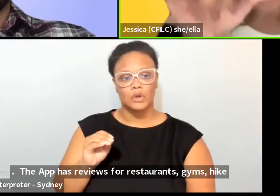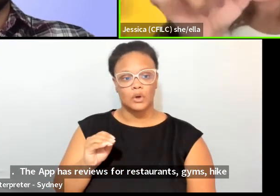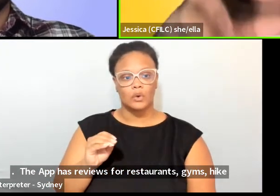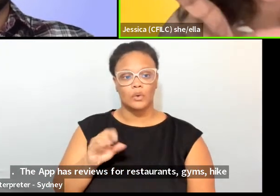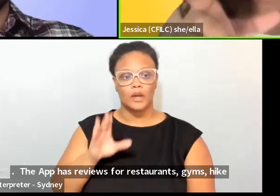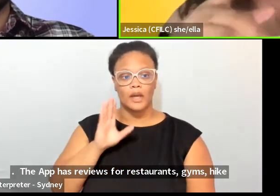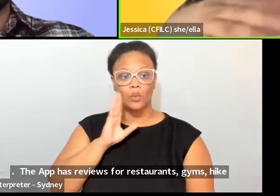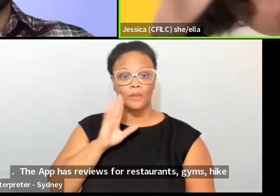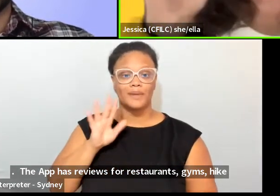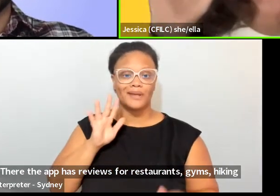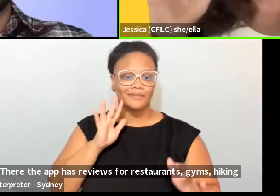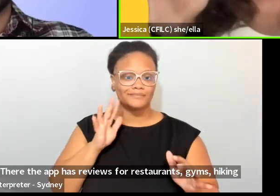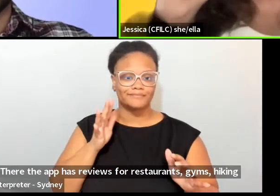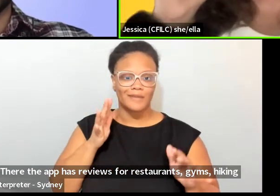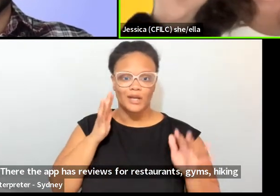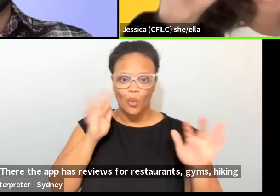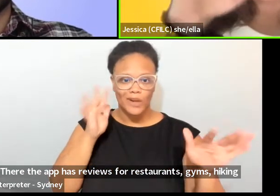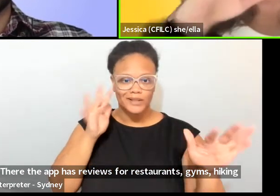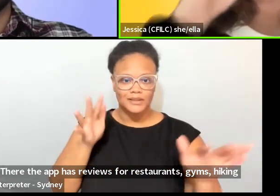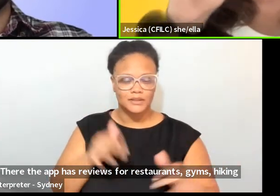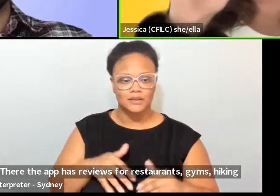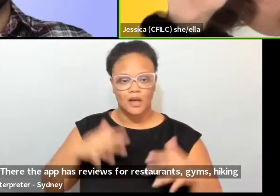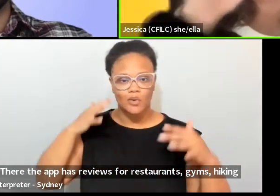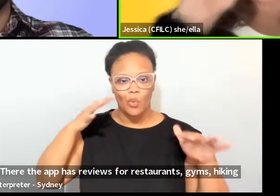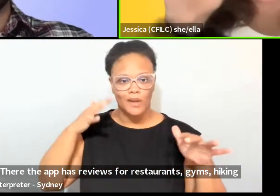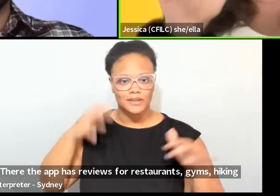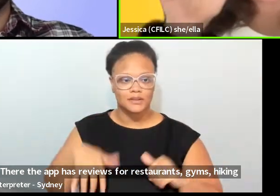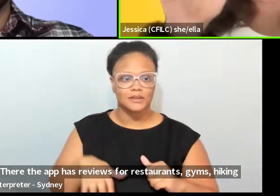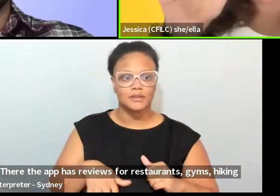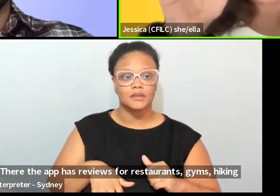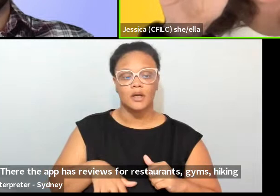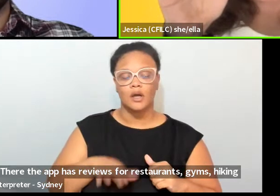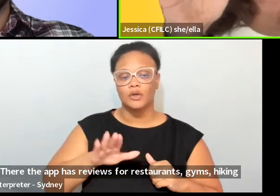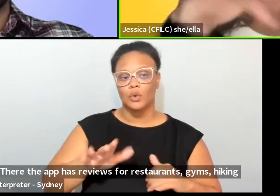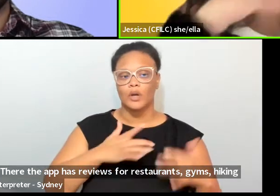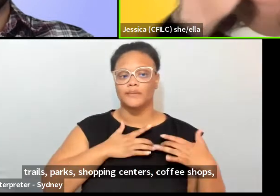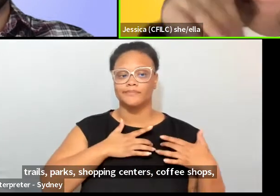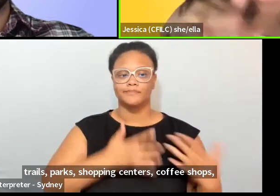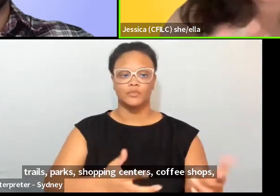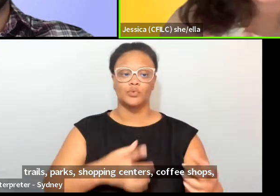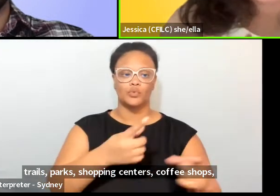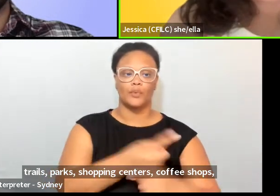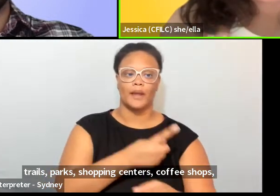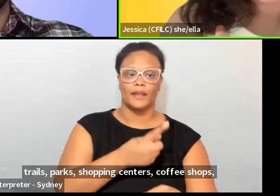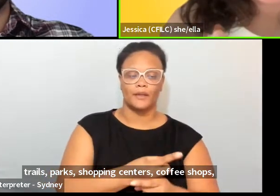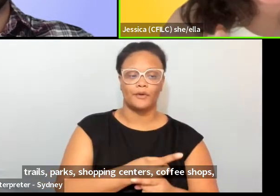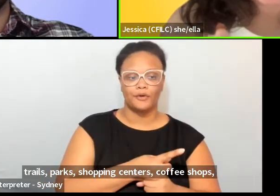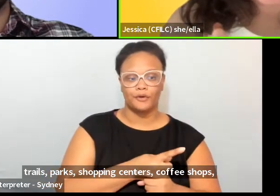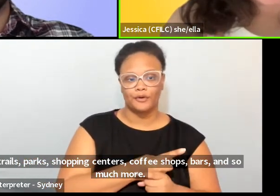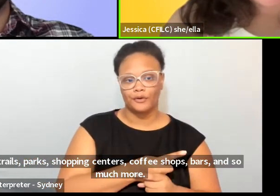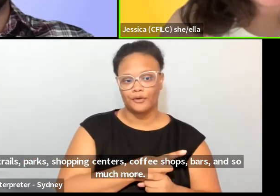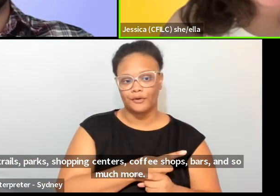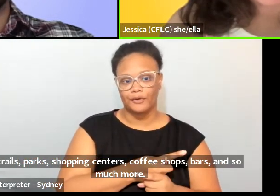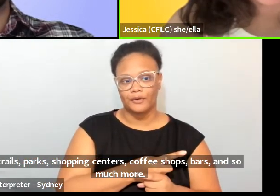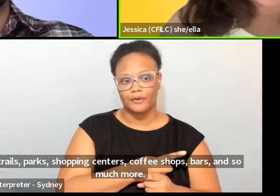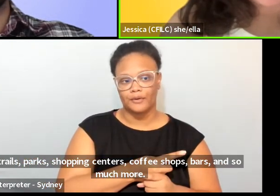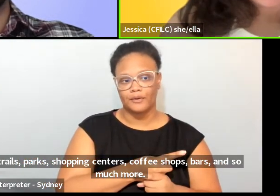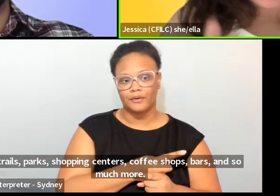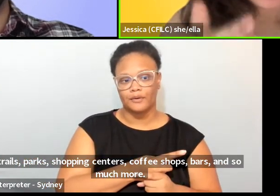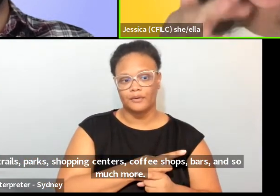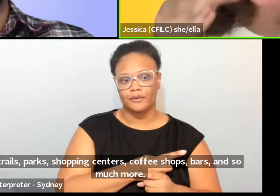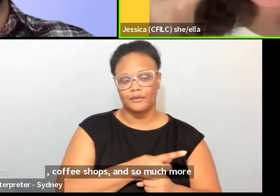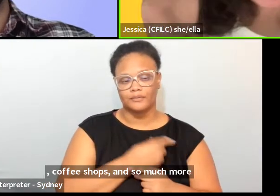noise. But typically your regular notes that you have, so like the